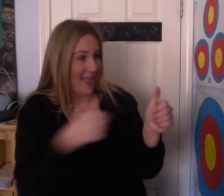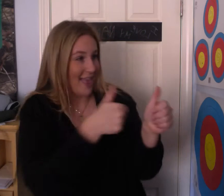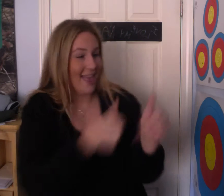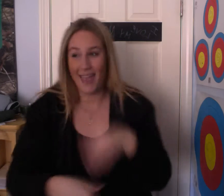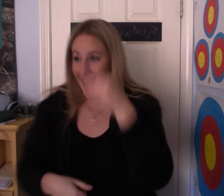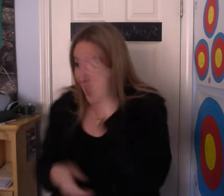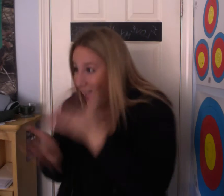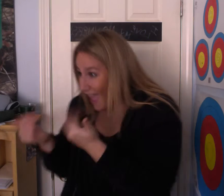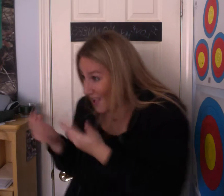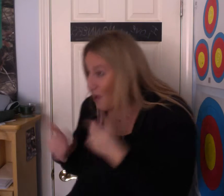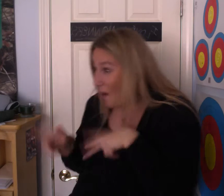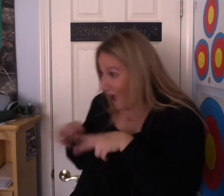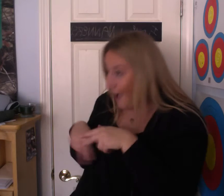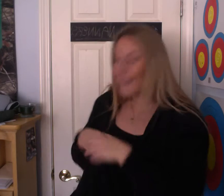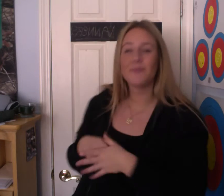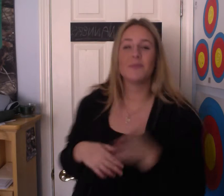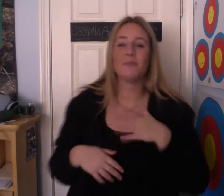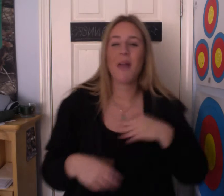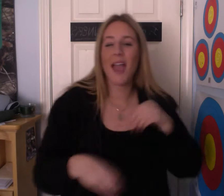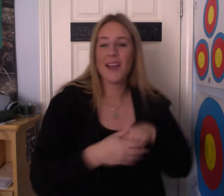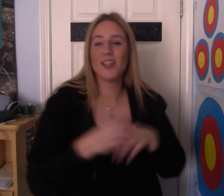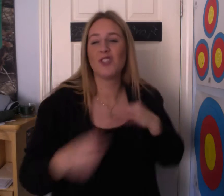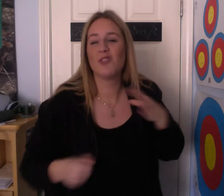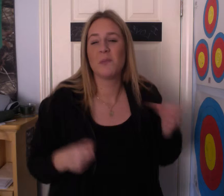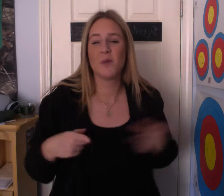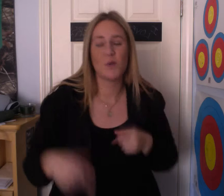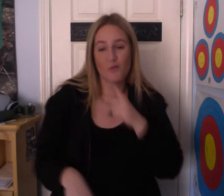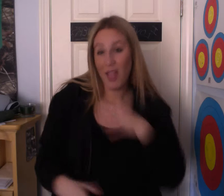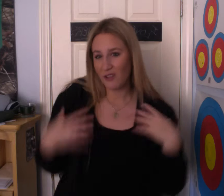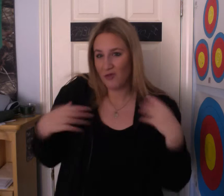My inner stripper was very strong, and by